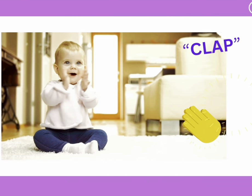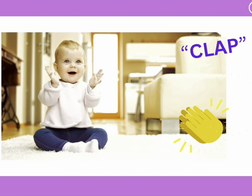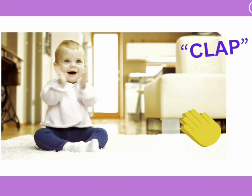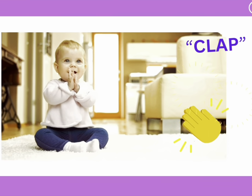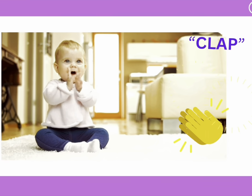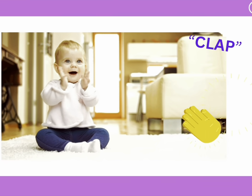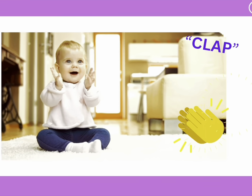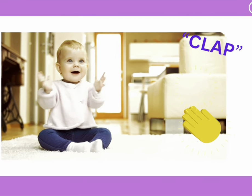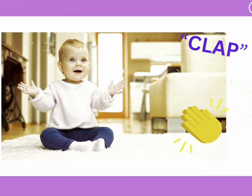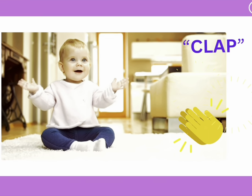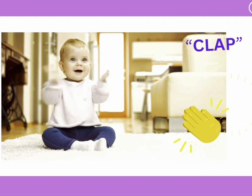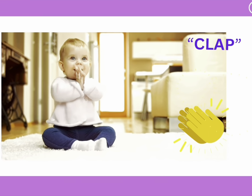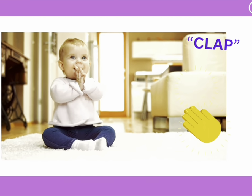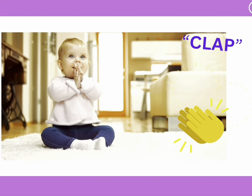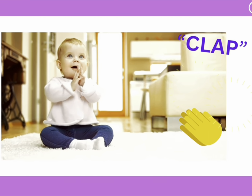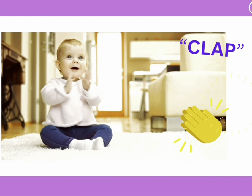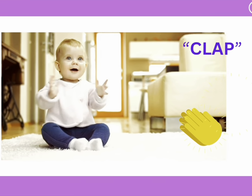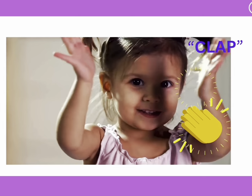Clap, clap, clap.